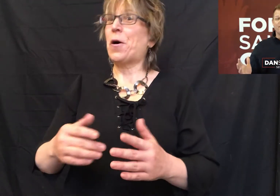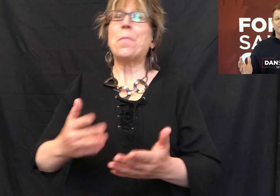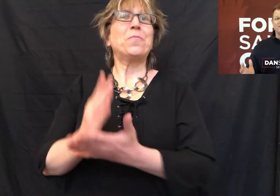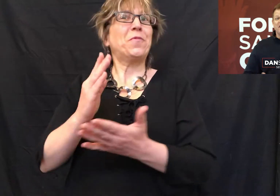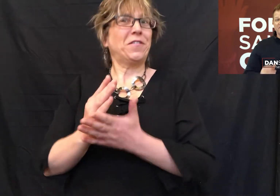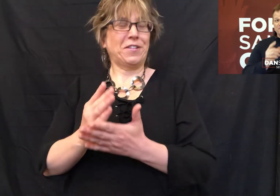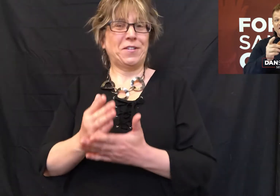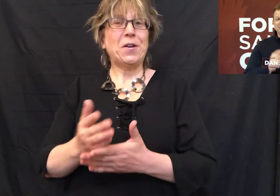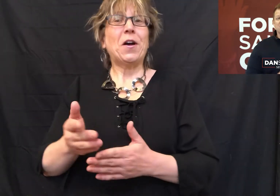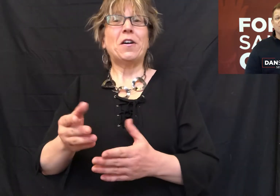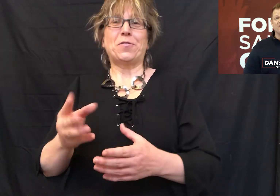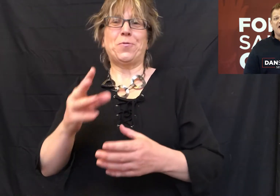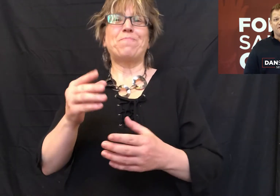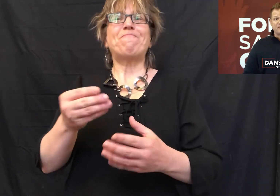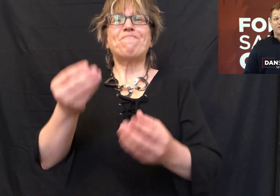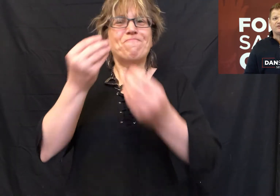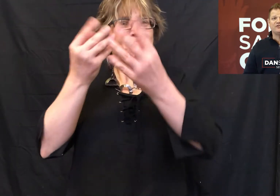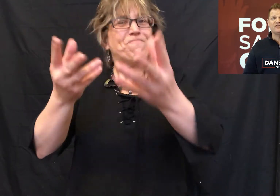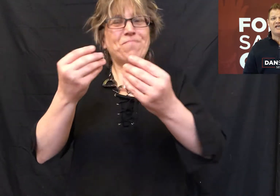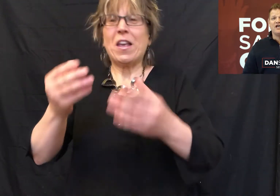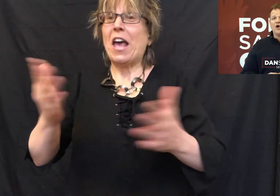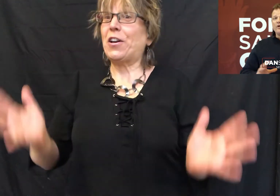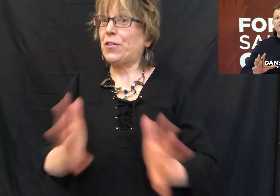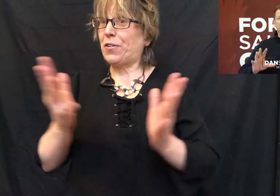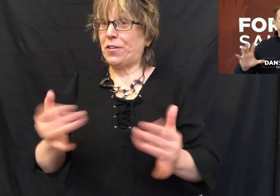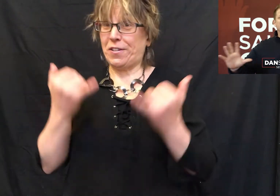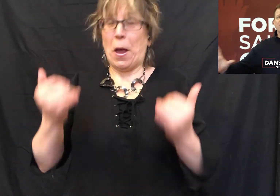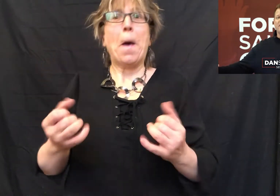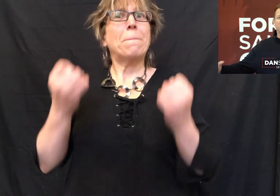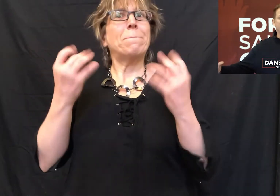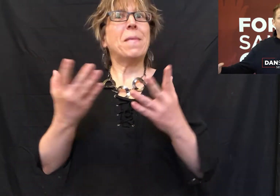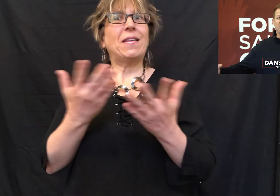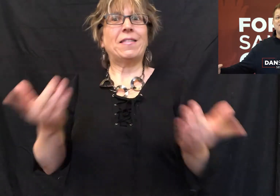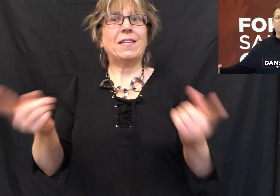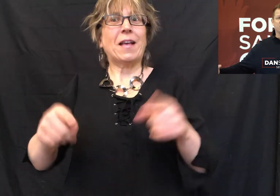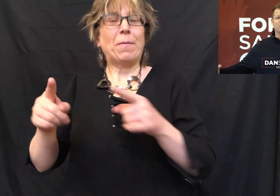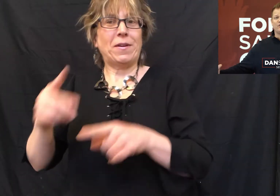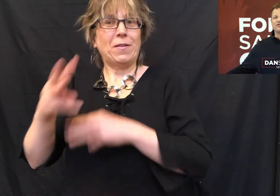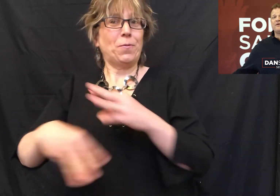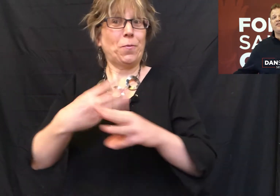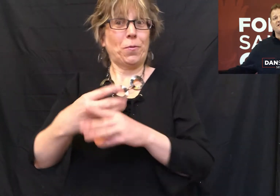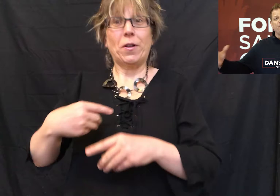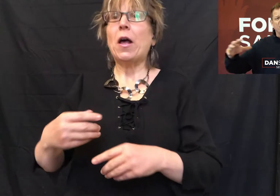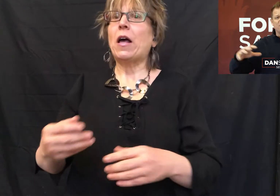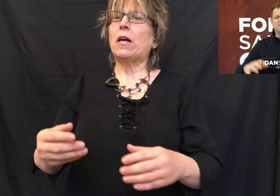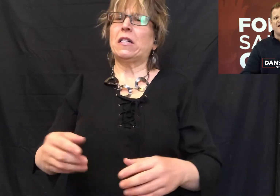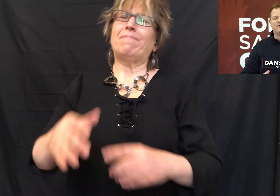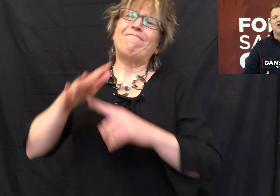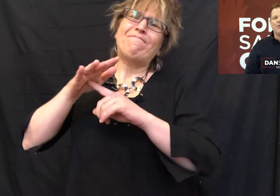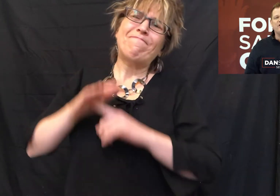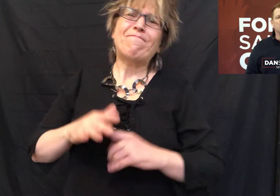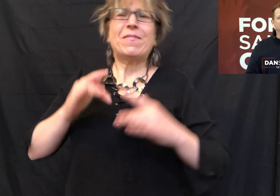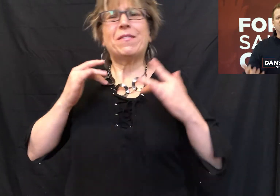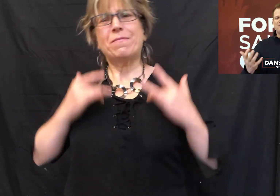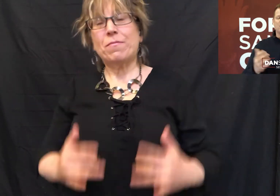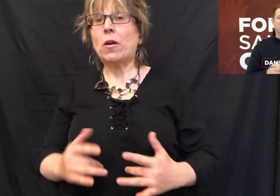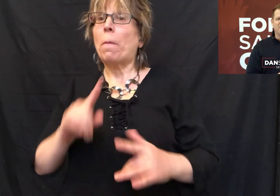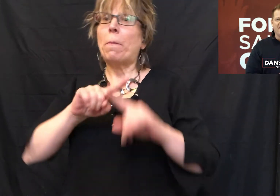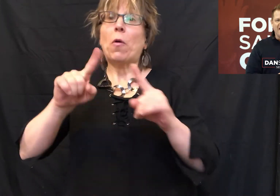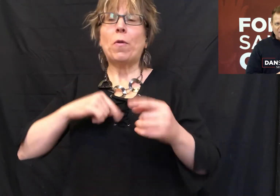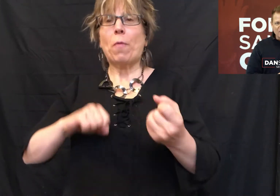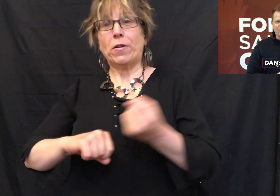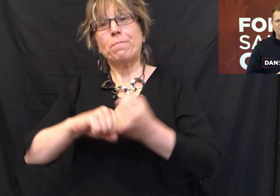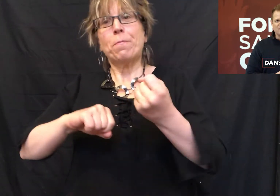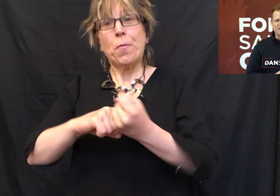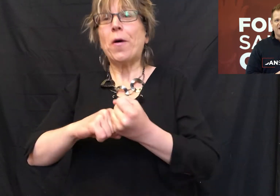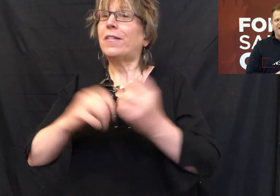absolute privilege of speaking into your life, encouraging you today. We know there's so many things flying at you in this world, so many things bringing you down. We just want to lift you up